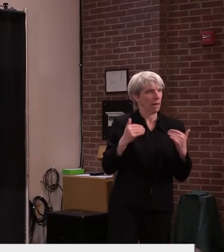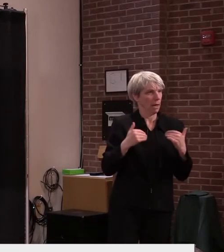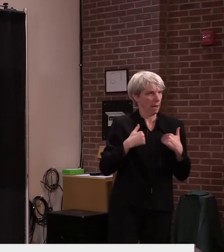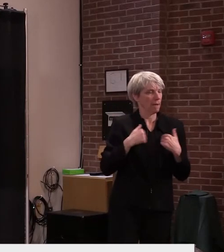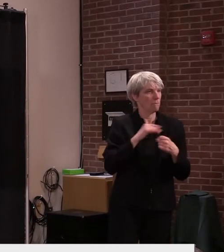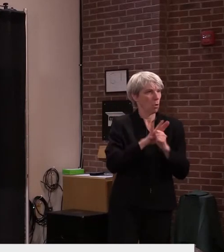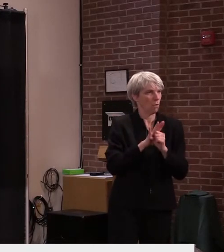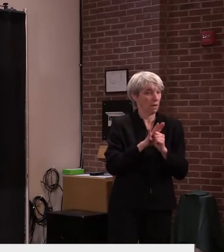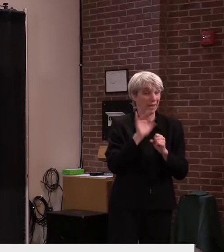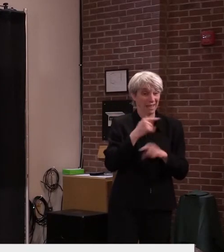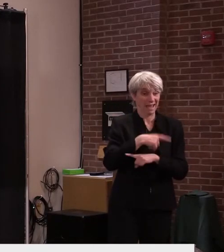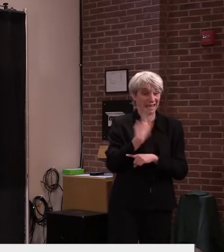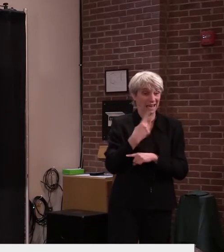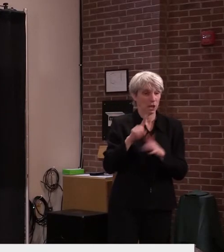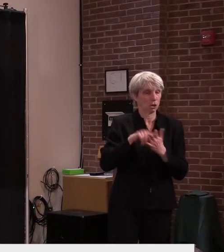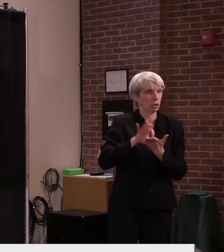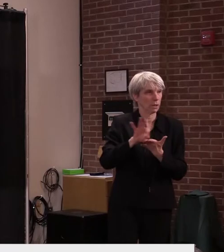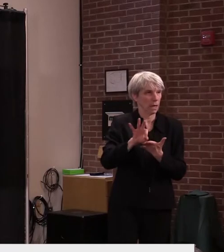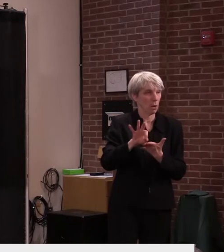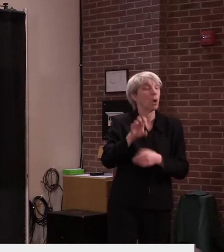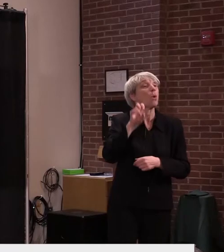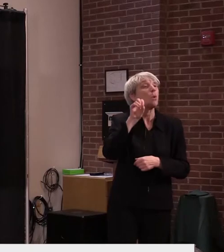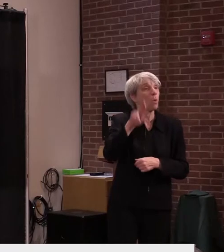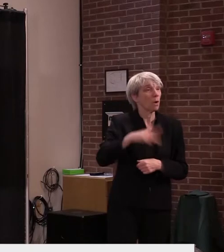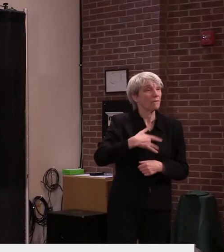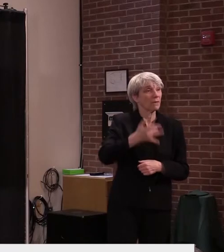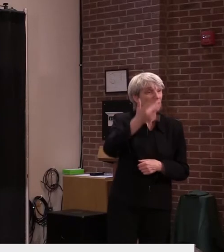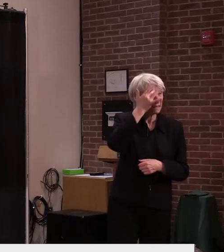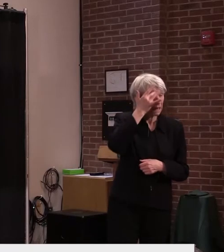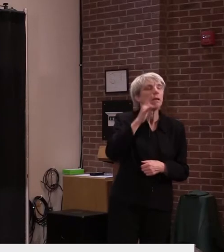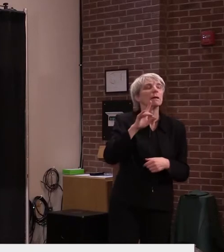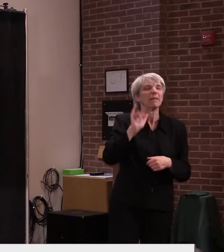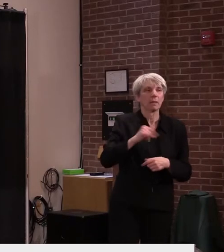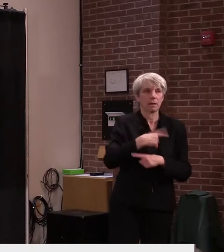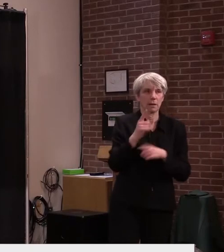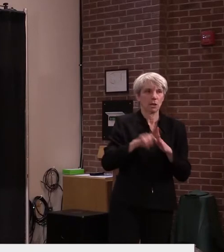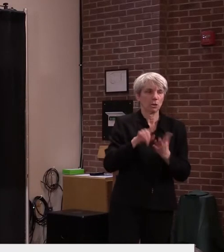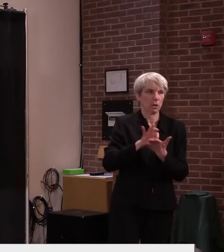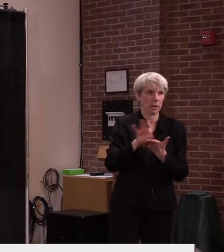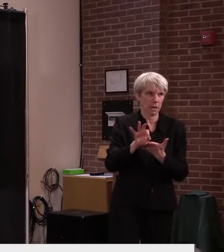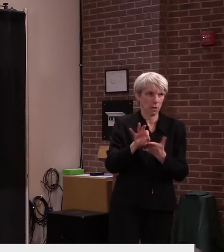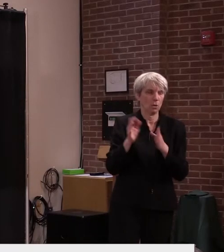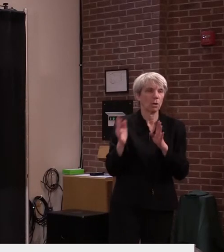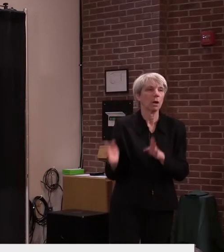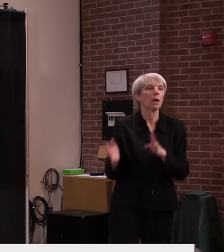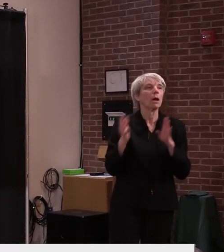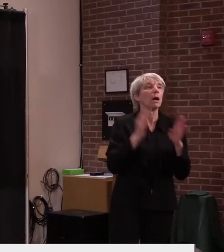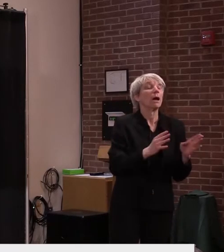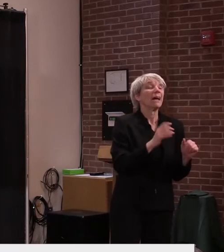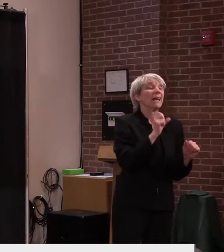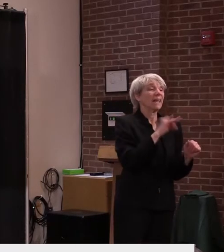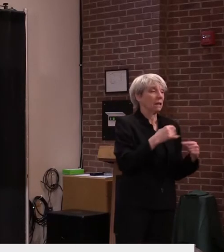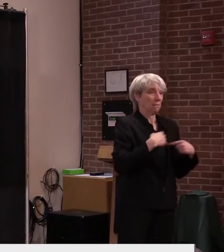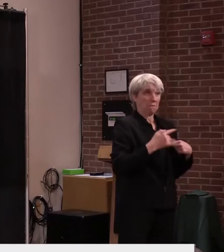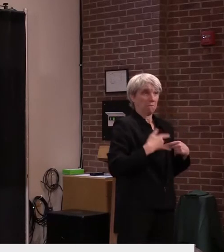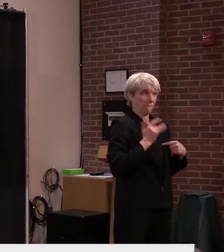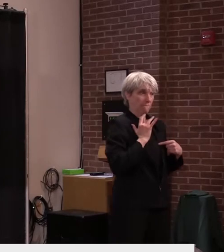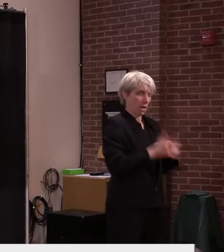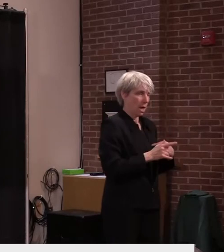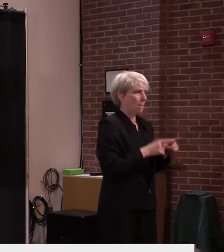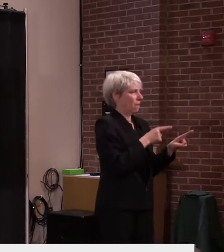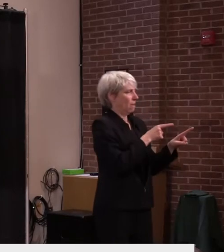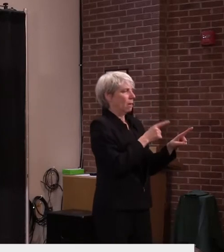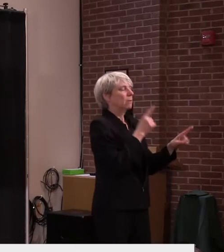began. Quarantine, on the other hand, follows your exposure to an infected person when you are a